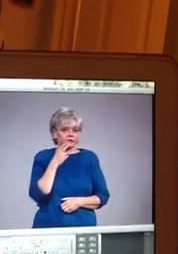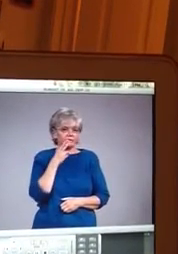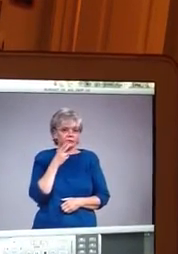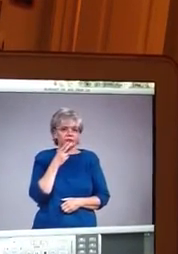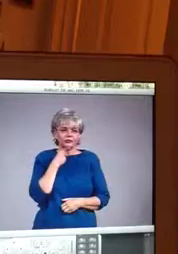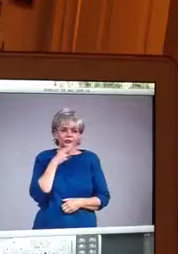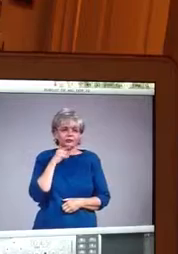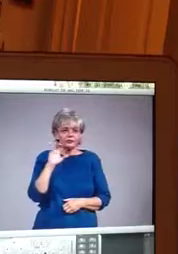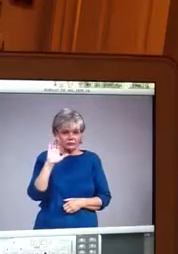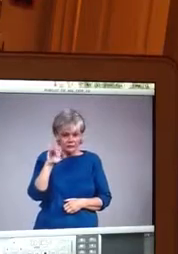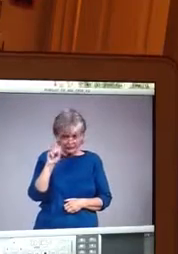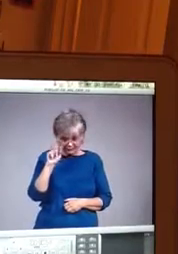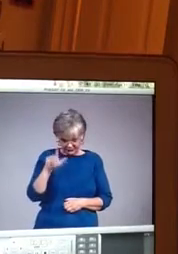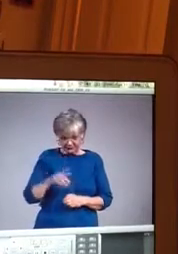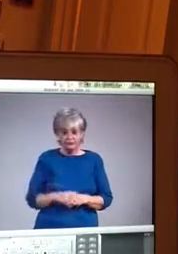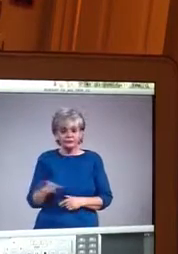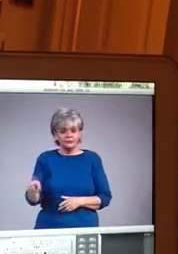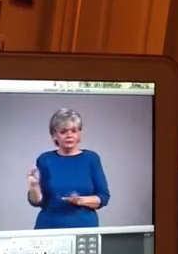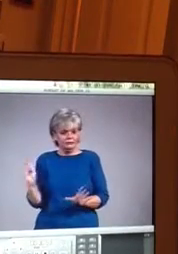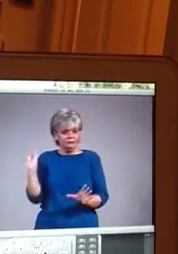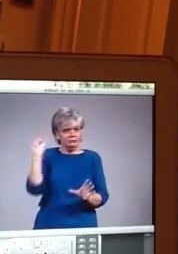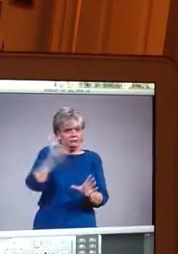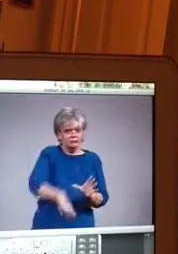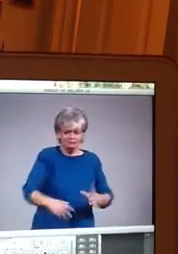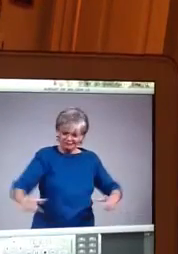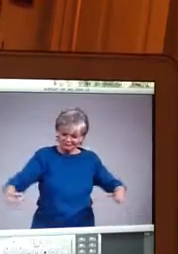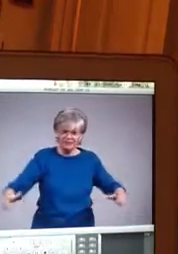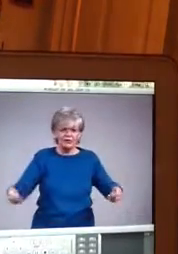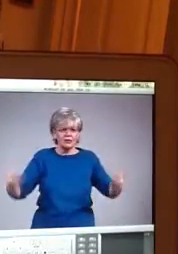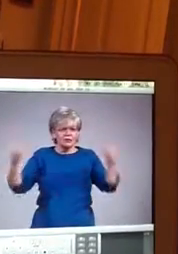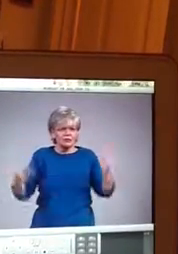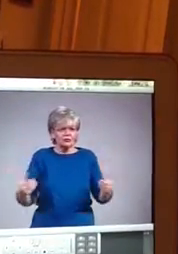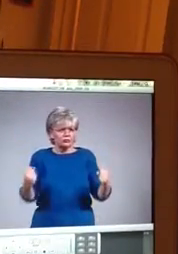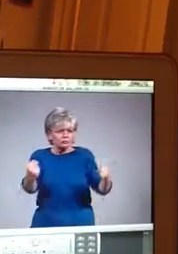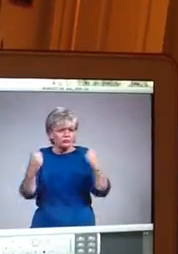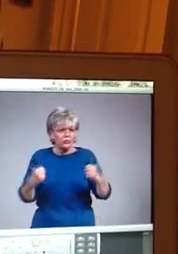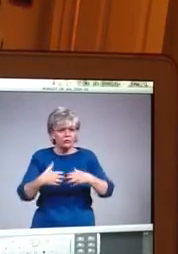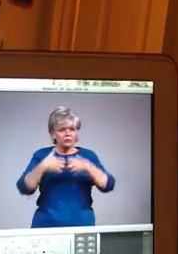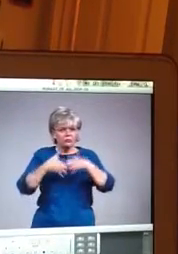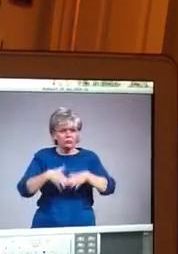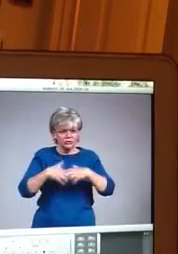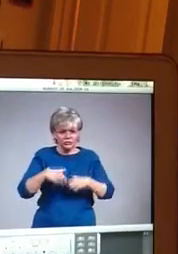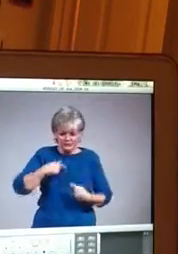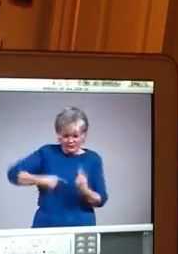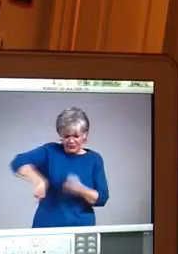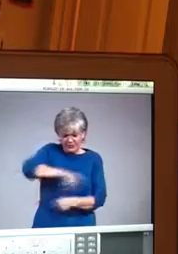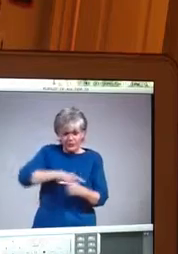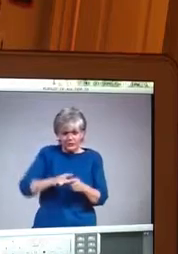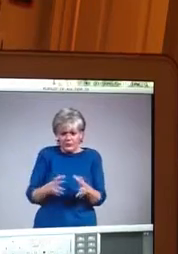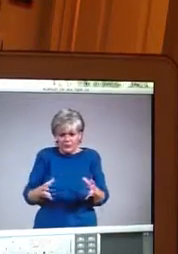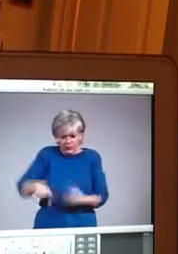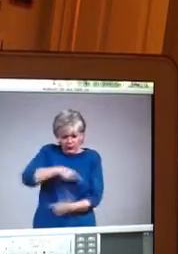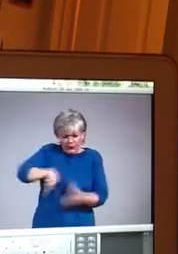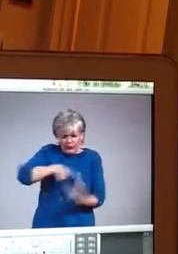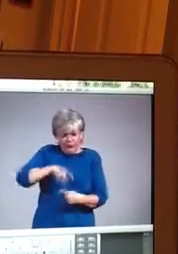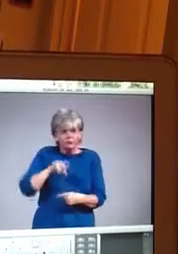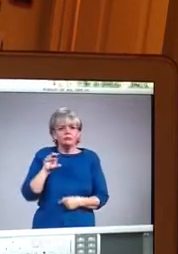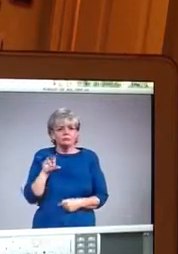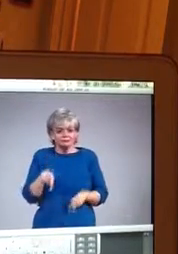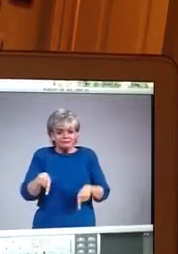It's the same idea. Sugar shaker. You put in the machine,